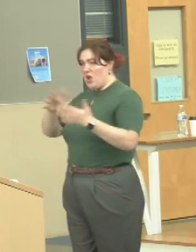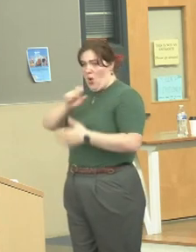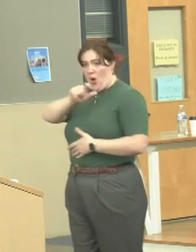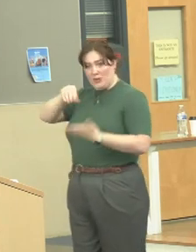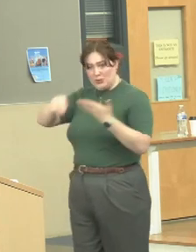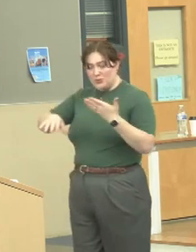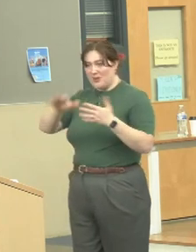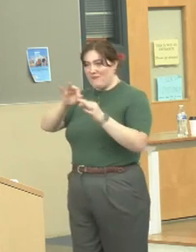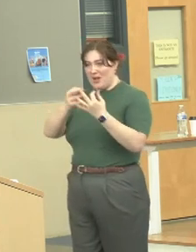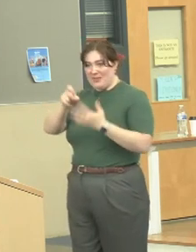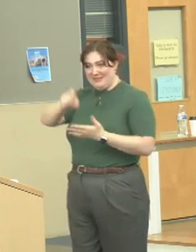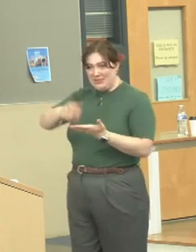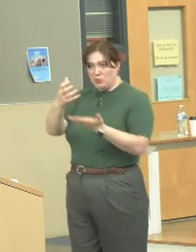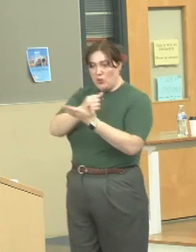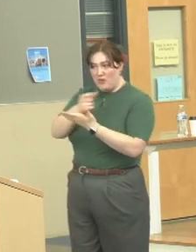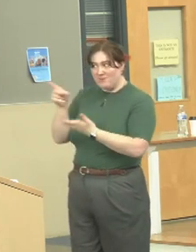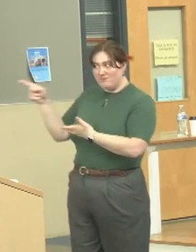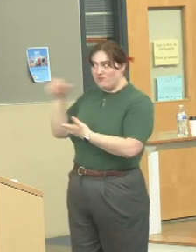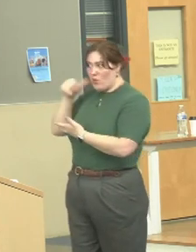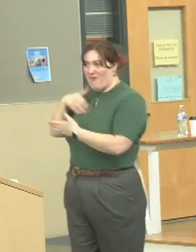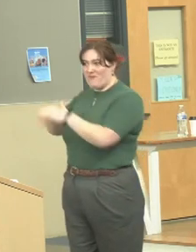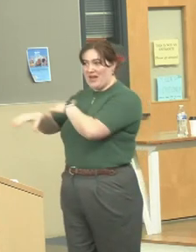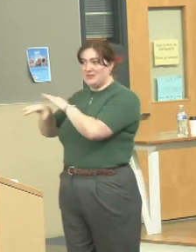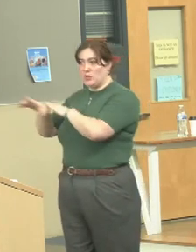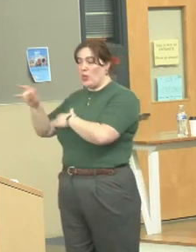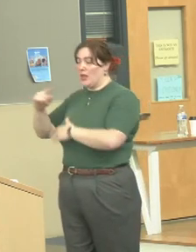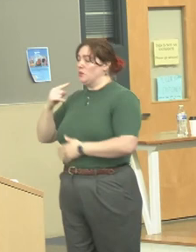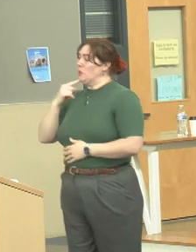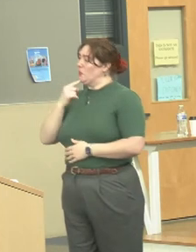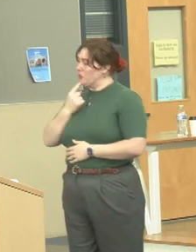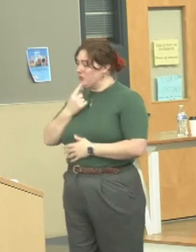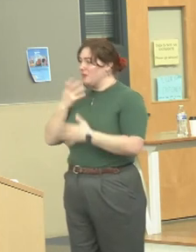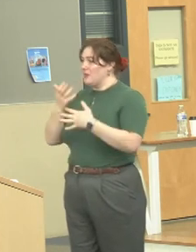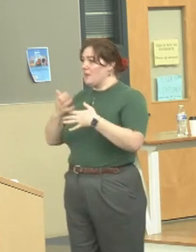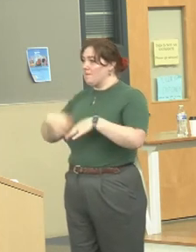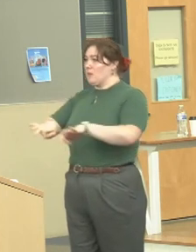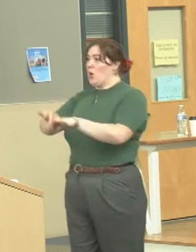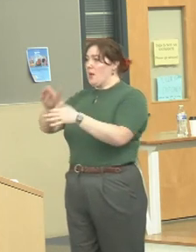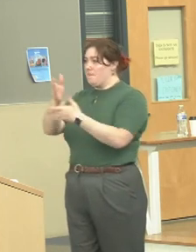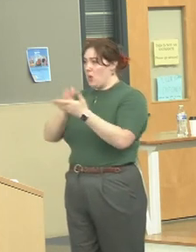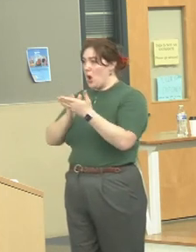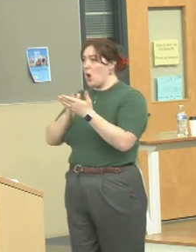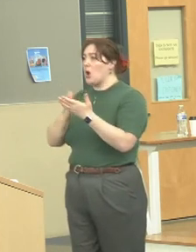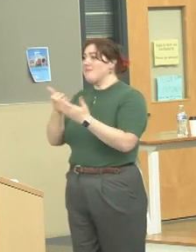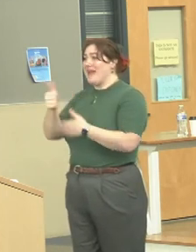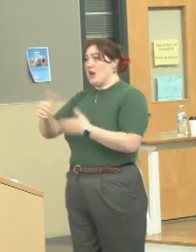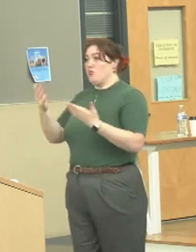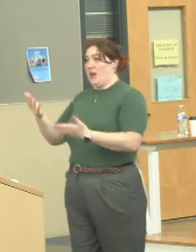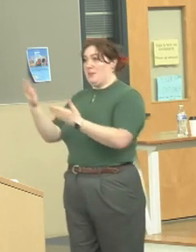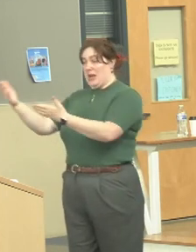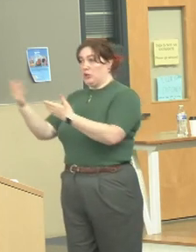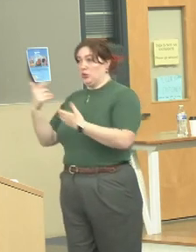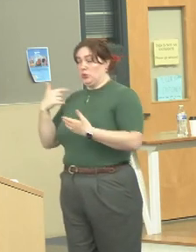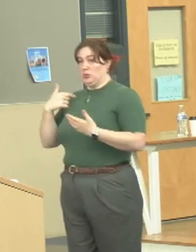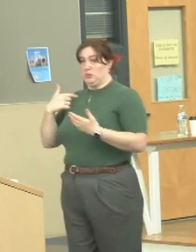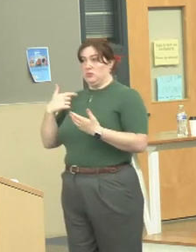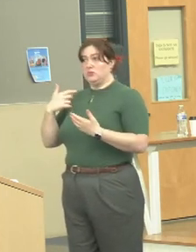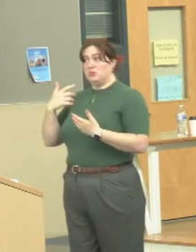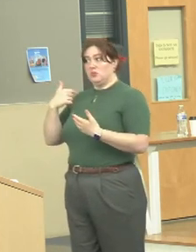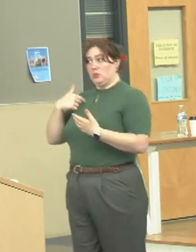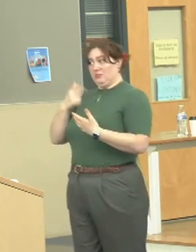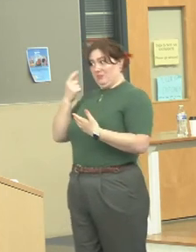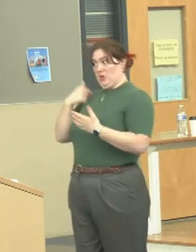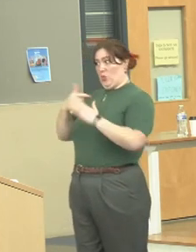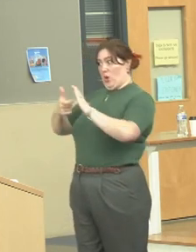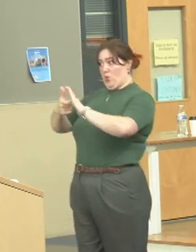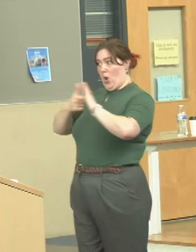and family needs and deserves. So that's a critical foundational piece. Also, any recommendation that we make, we are required, but